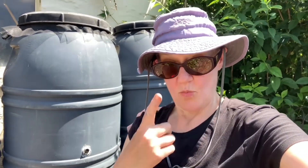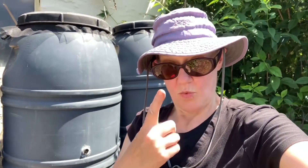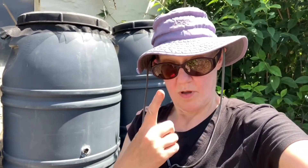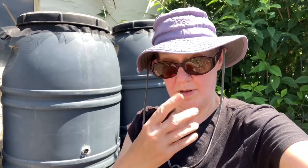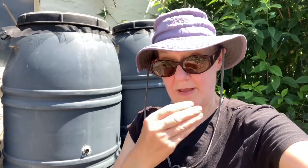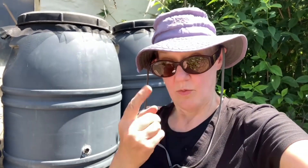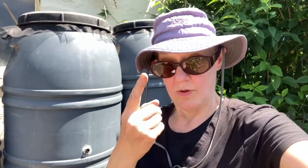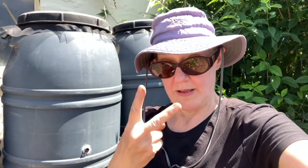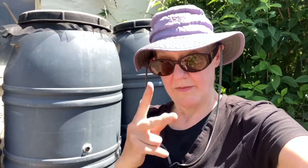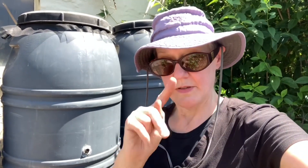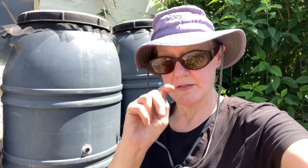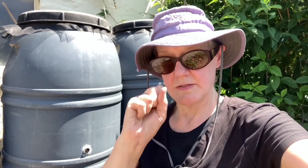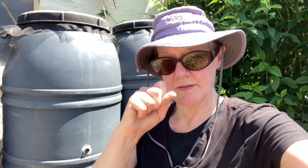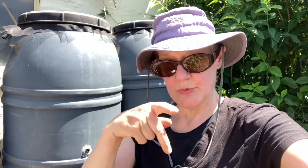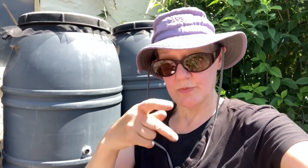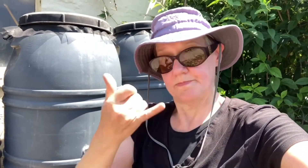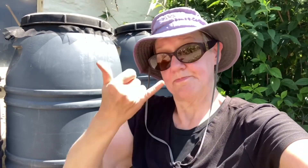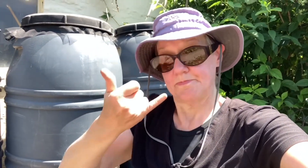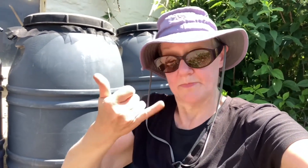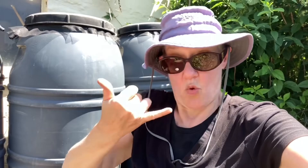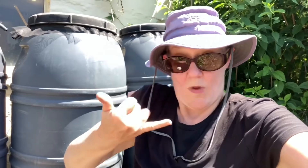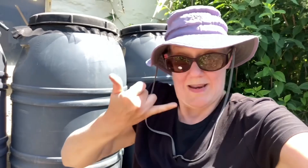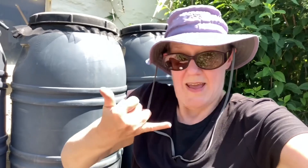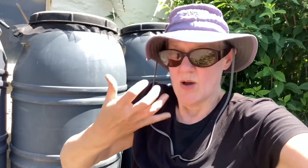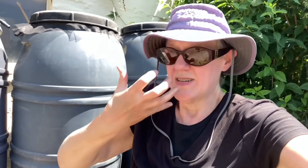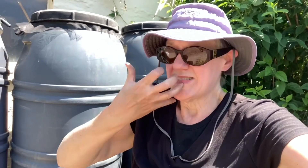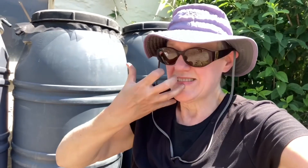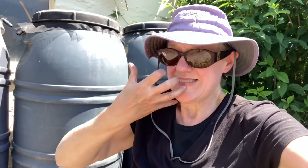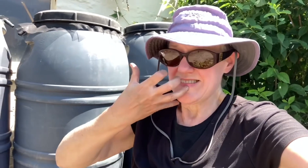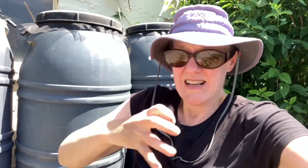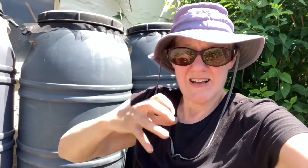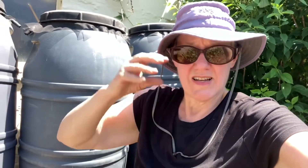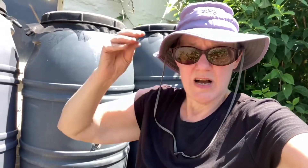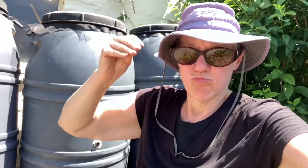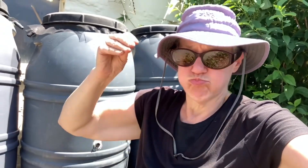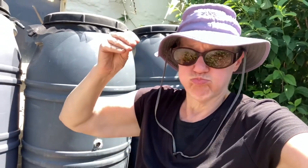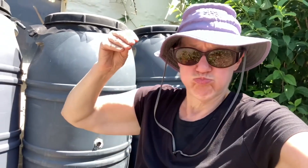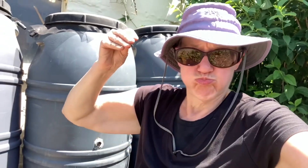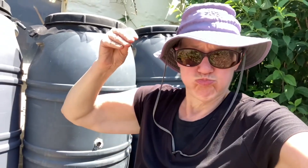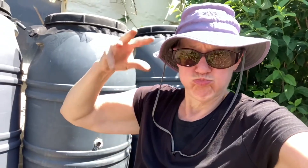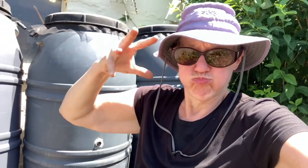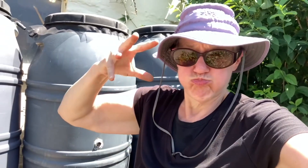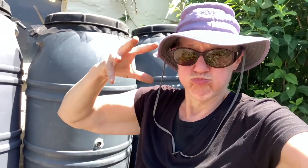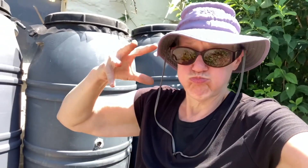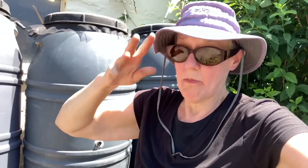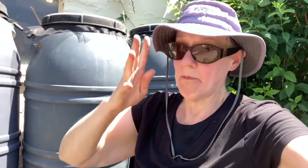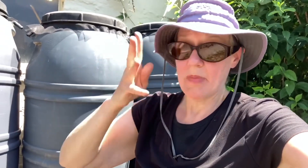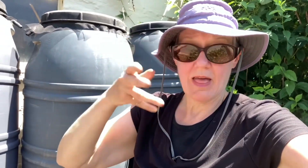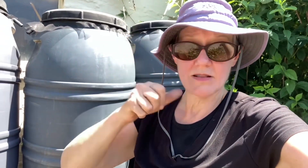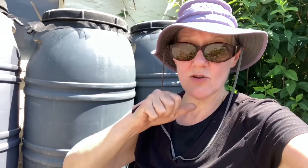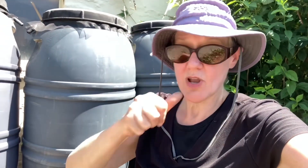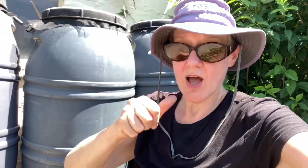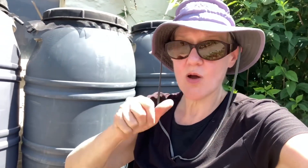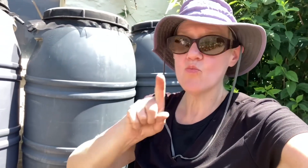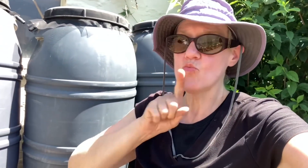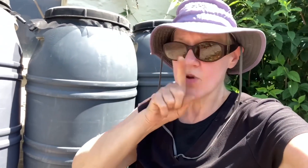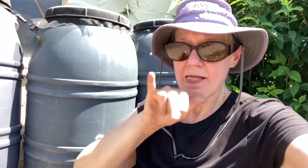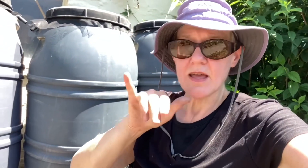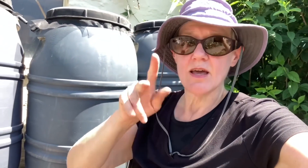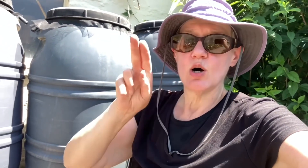teaspoons of the cow mag. And it's really hot and sunny right now, and these plants aren't used